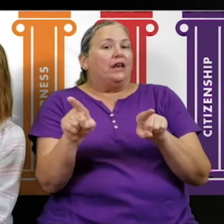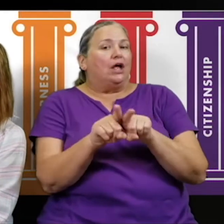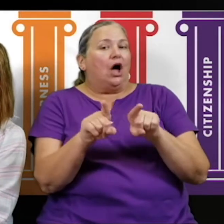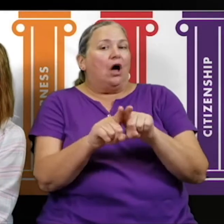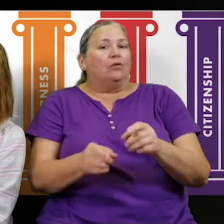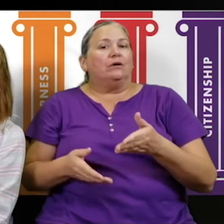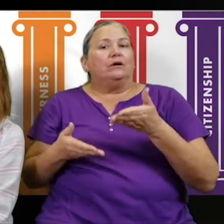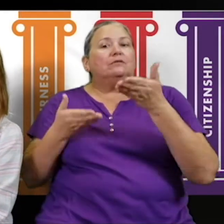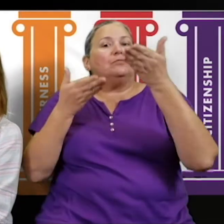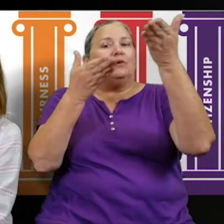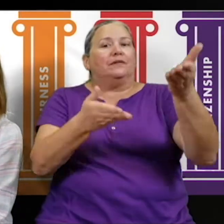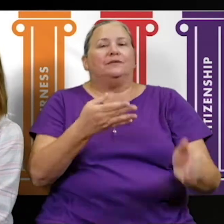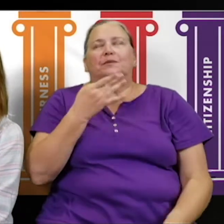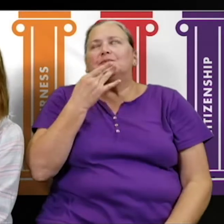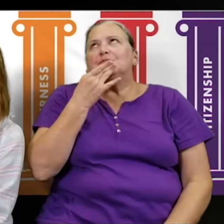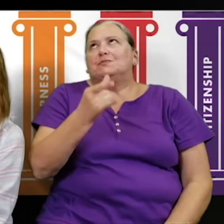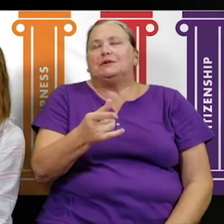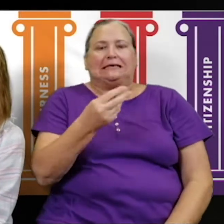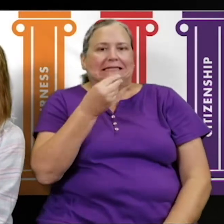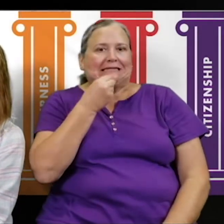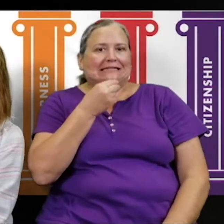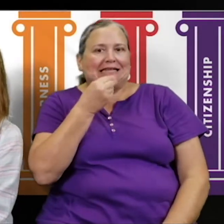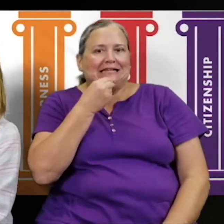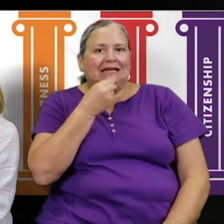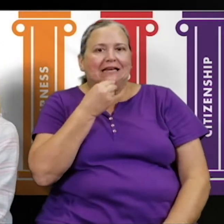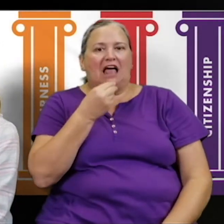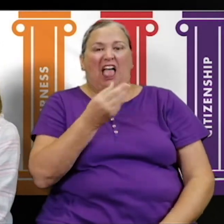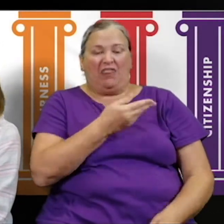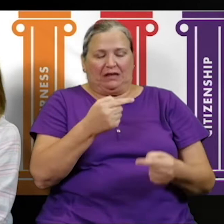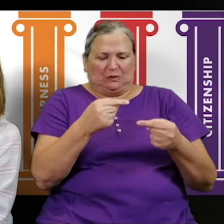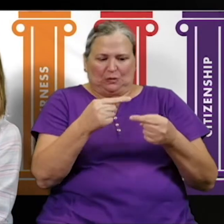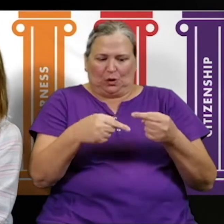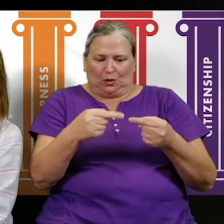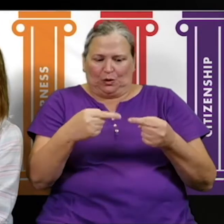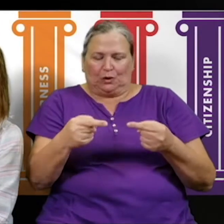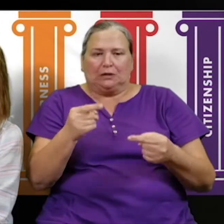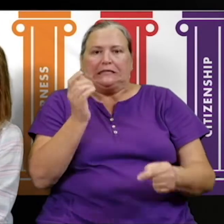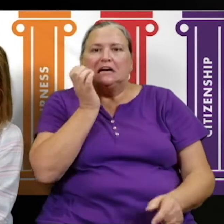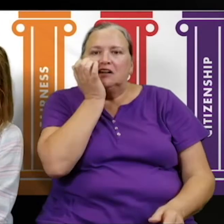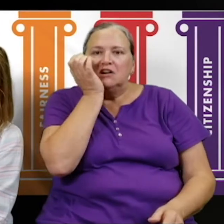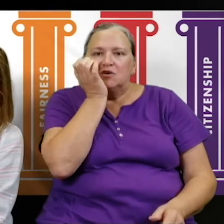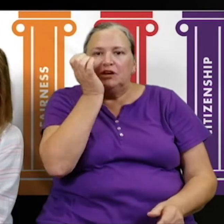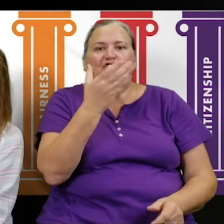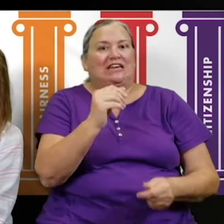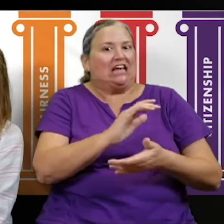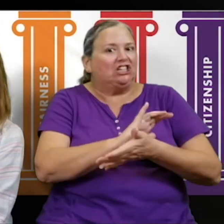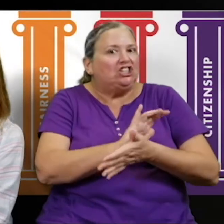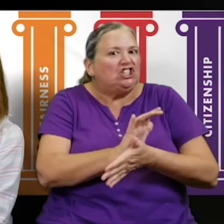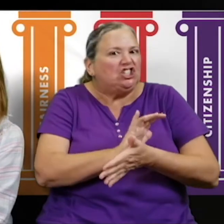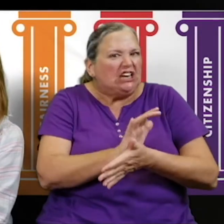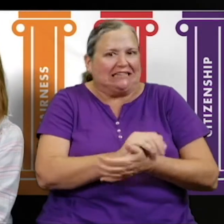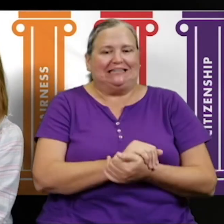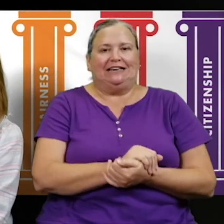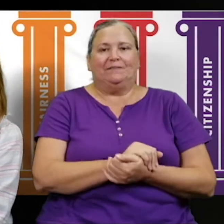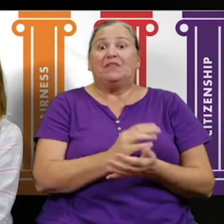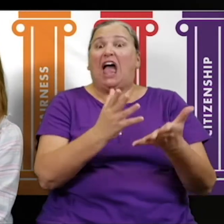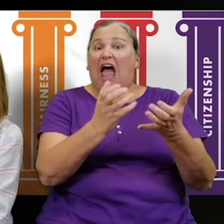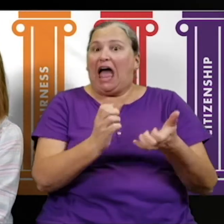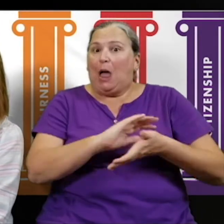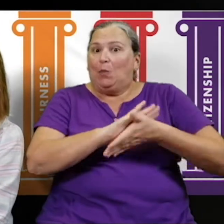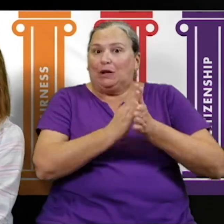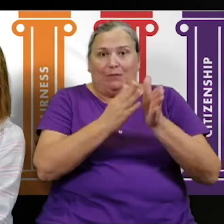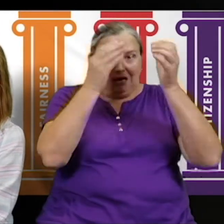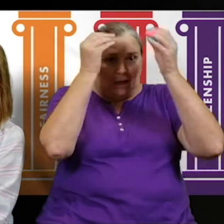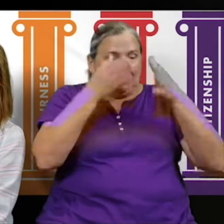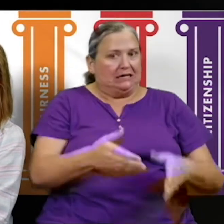most tasty snacks, things that were curly and crunchy and cheesy. "I want to be a teacher